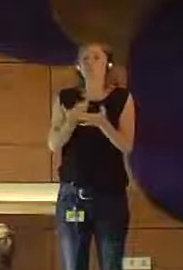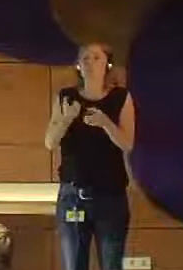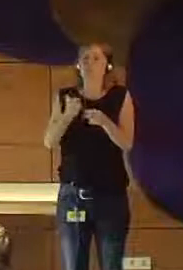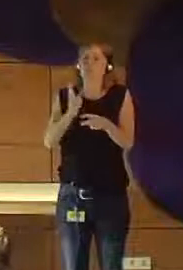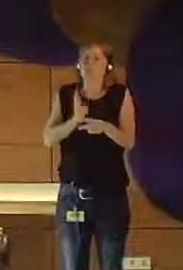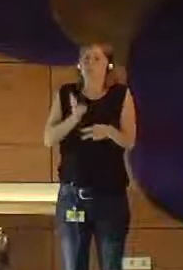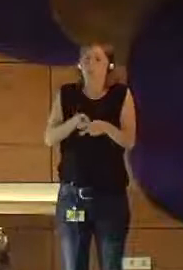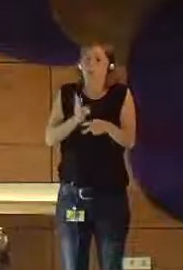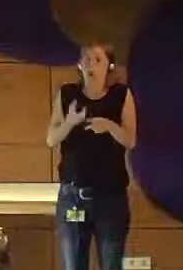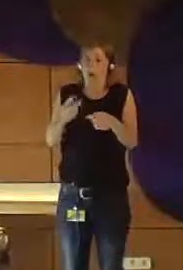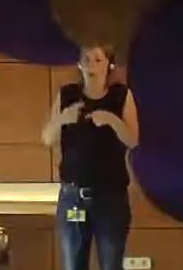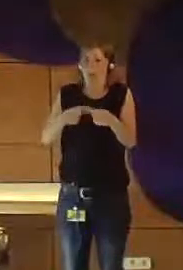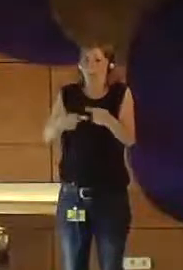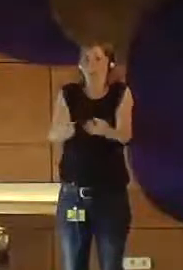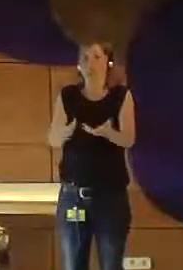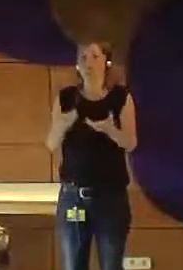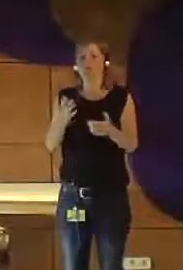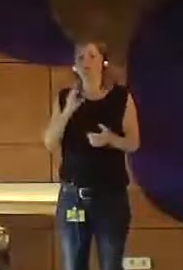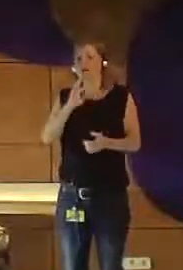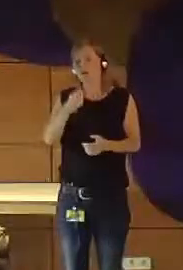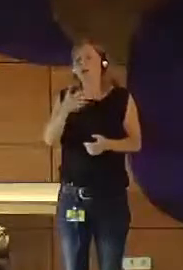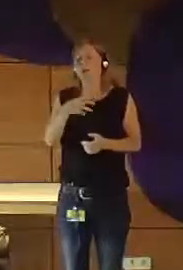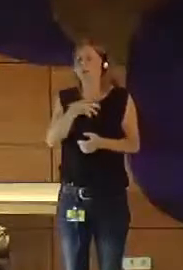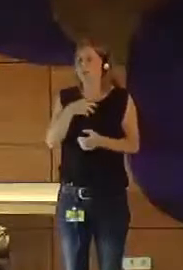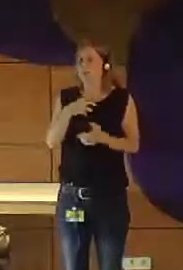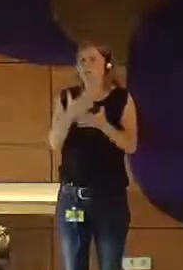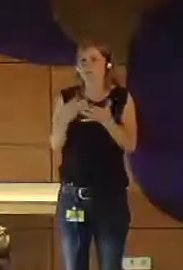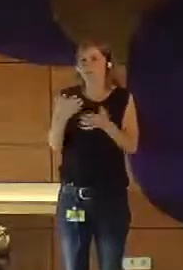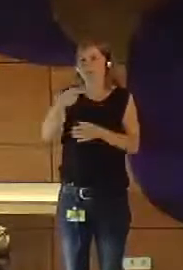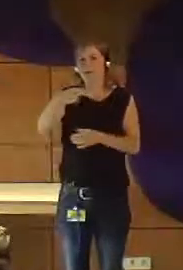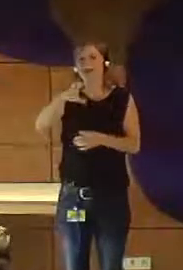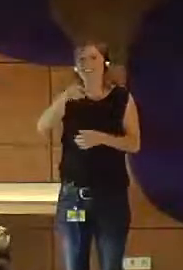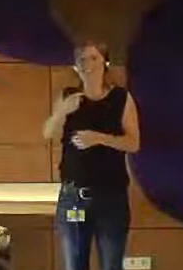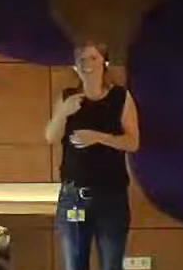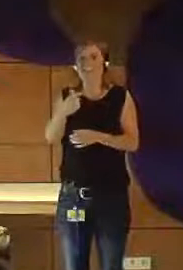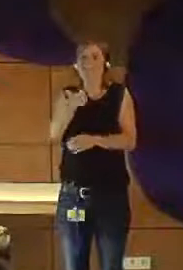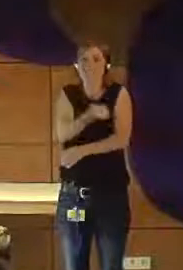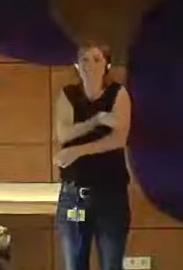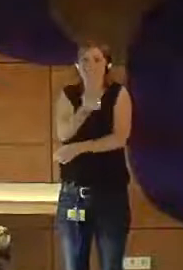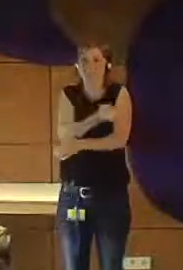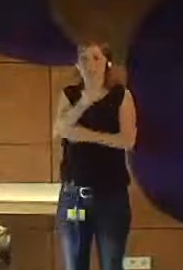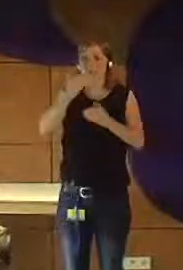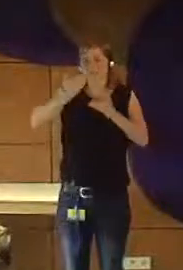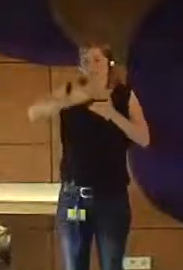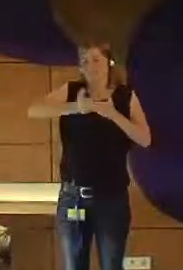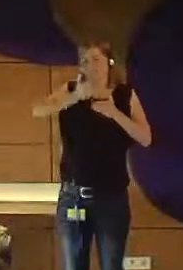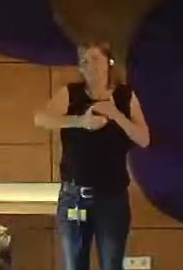missed. The problem is that the HCG injections have to be given for a while. So how often are you planning